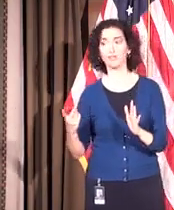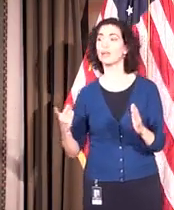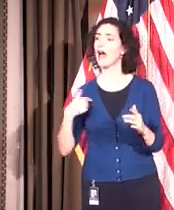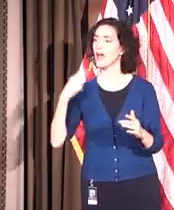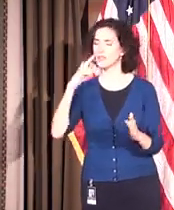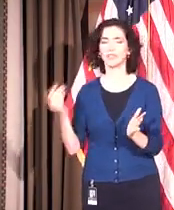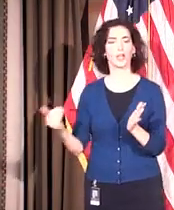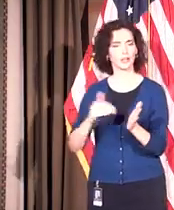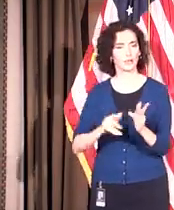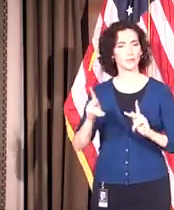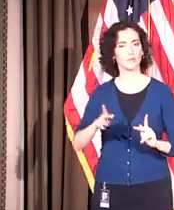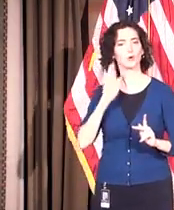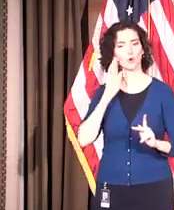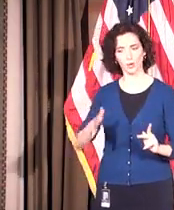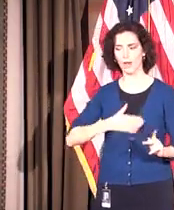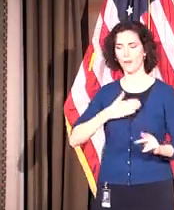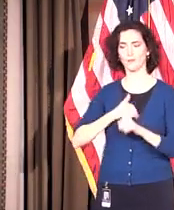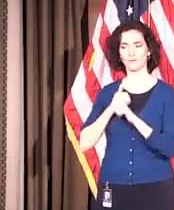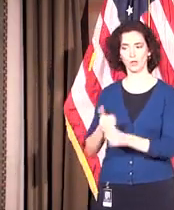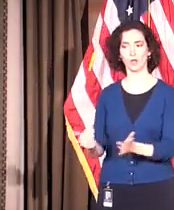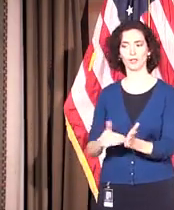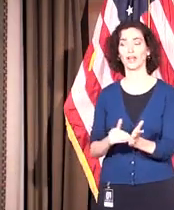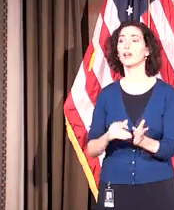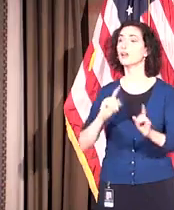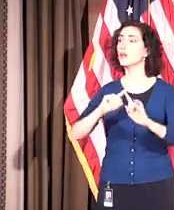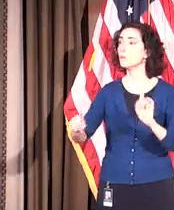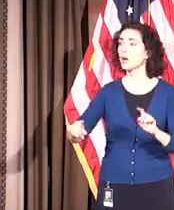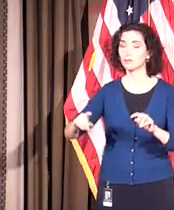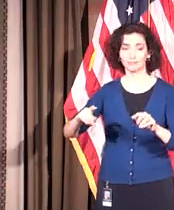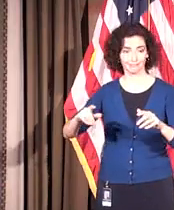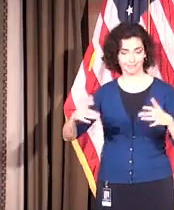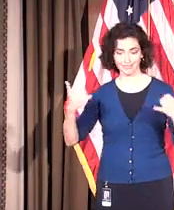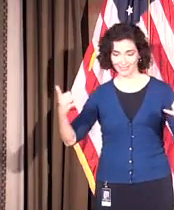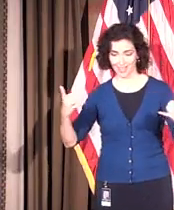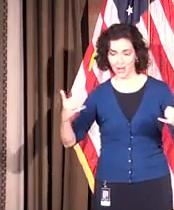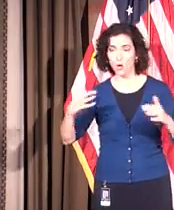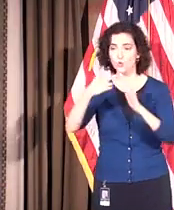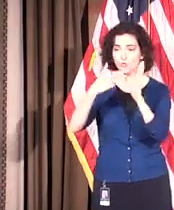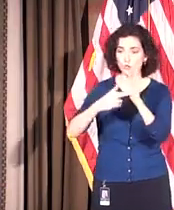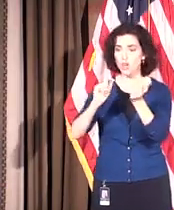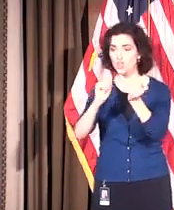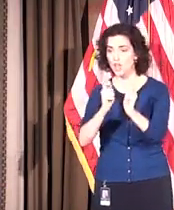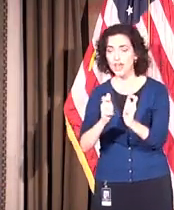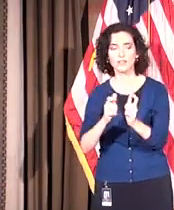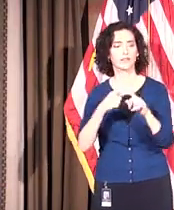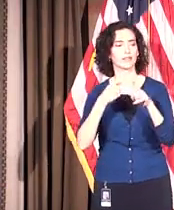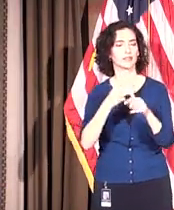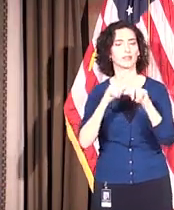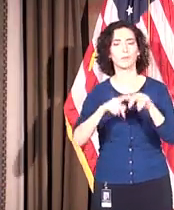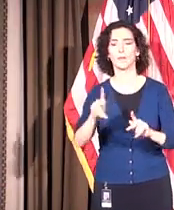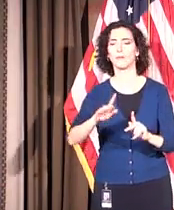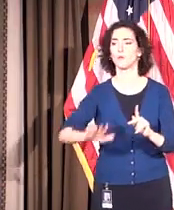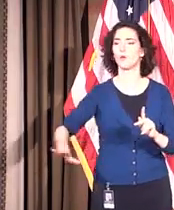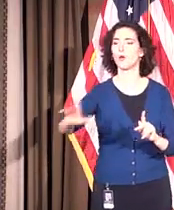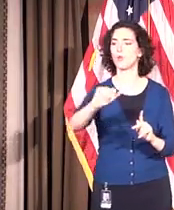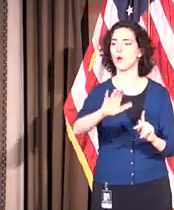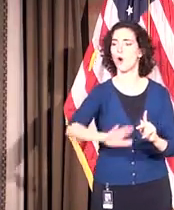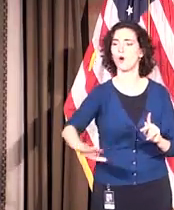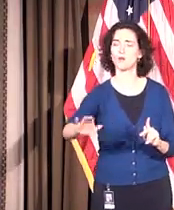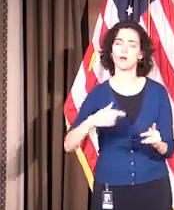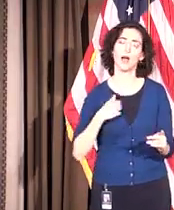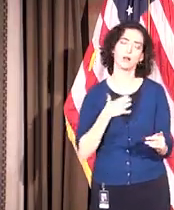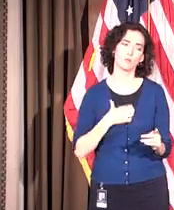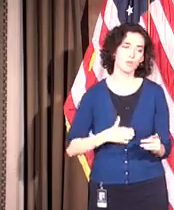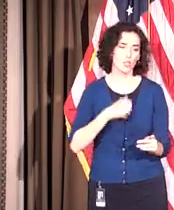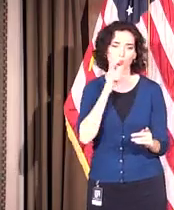the hands of the people of Louisiana. And I pray that we don't, because that means more people have gotten sick, more people have gone to the hospital, and it certainly means